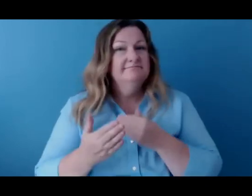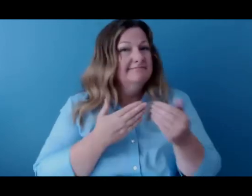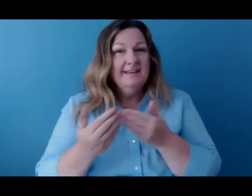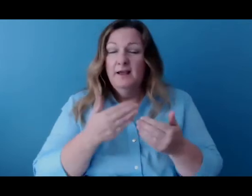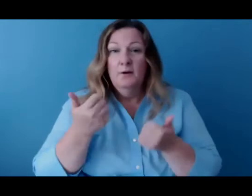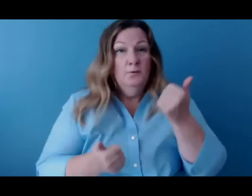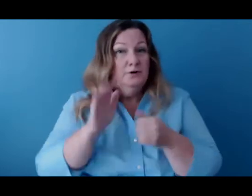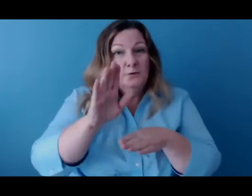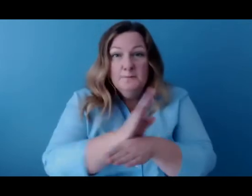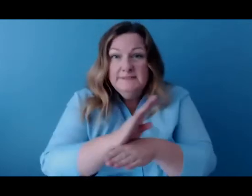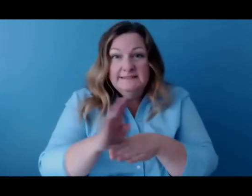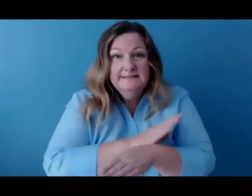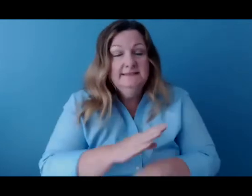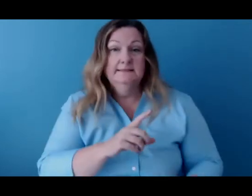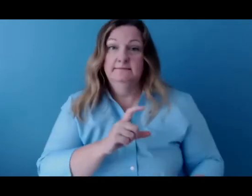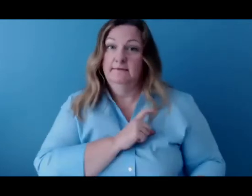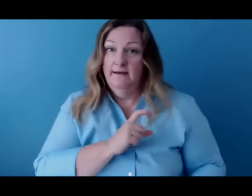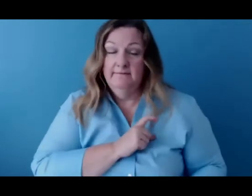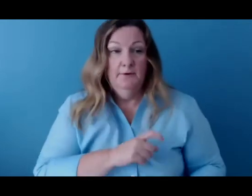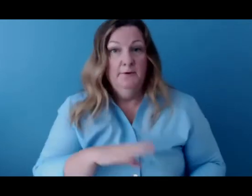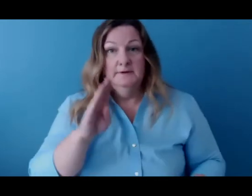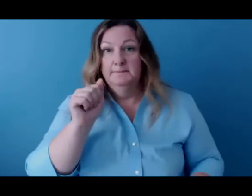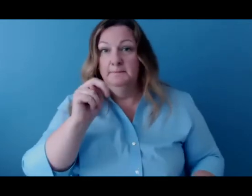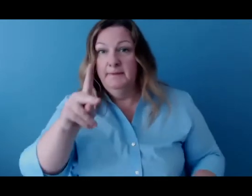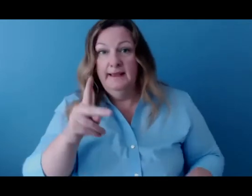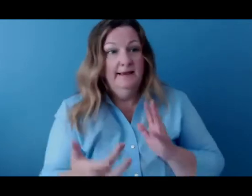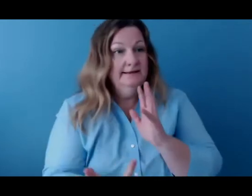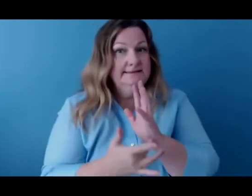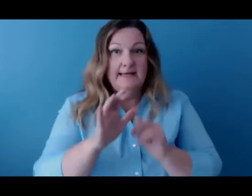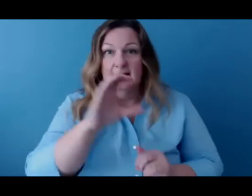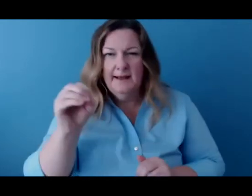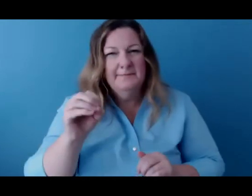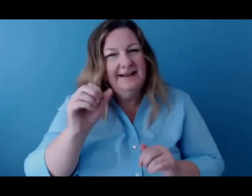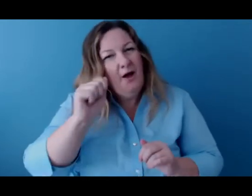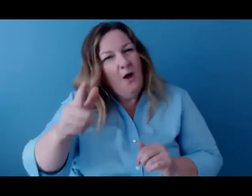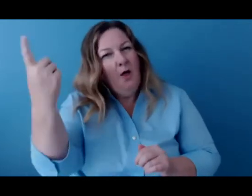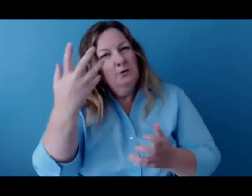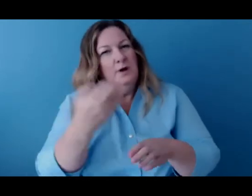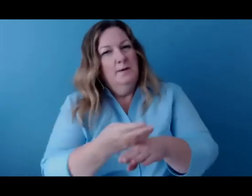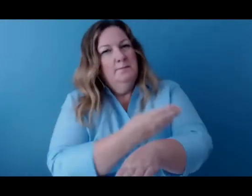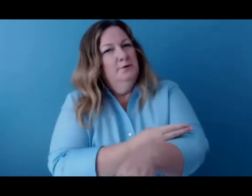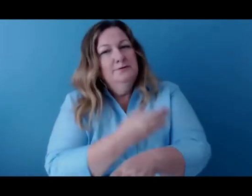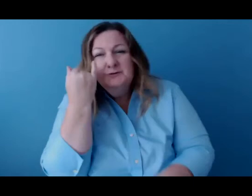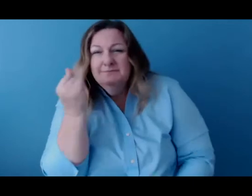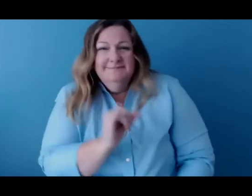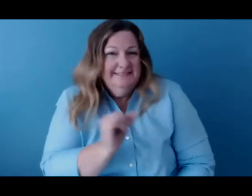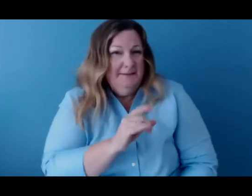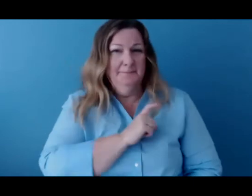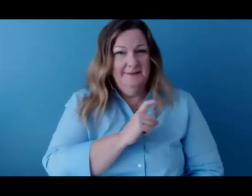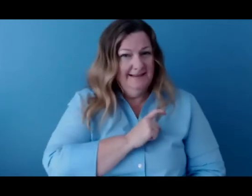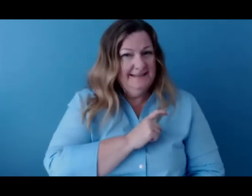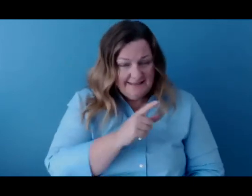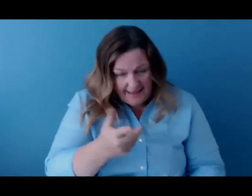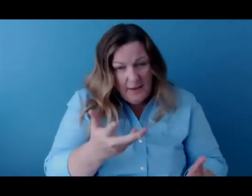law enforcement, tech, like finding ways to improve and taking feedback and input is good. But when we make everything in our